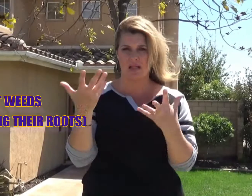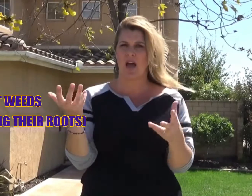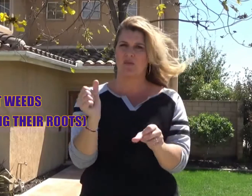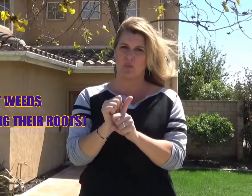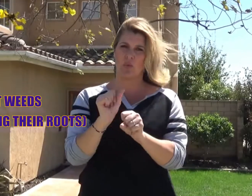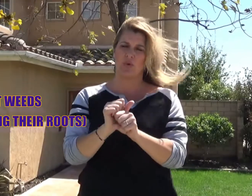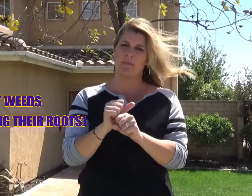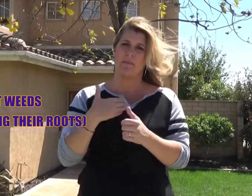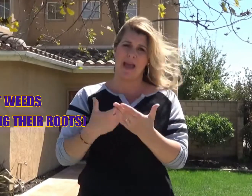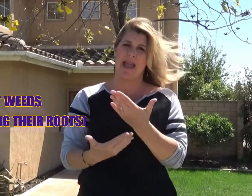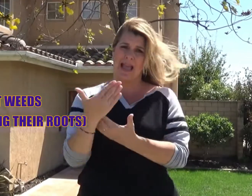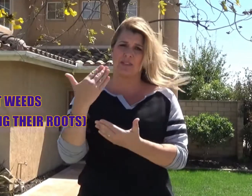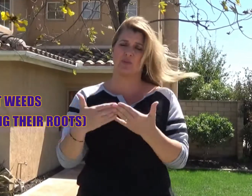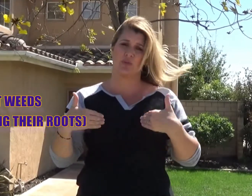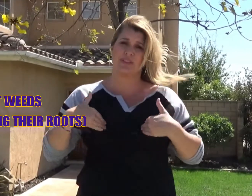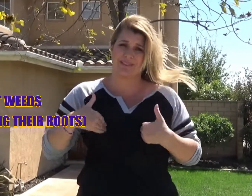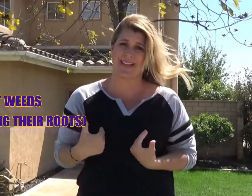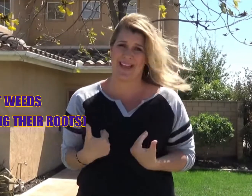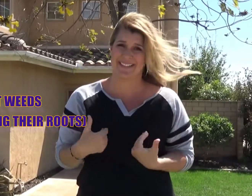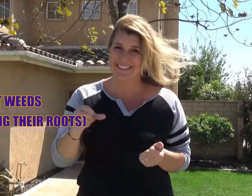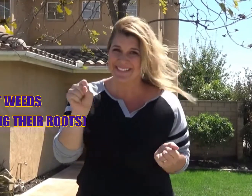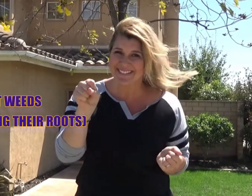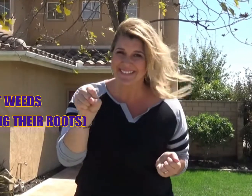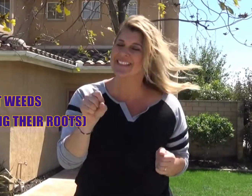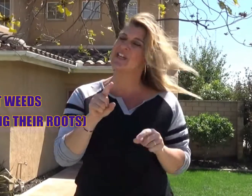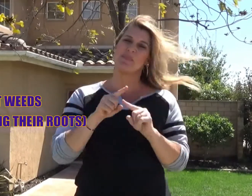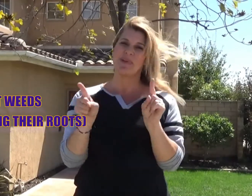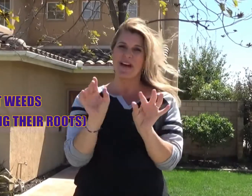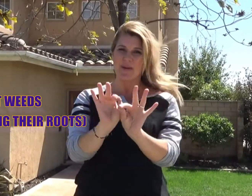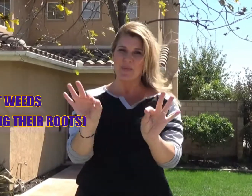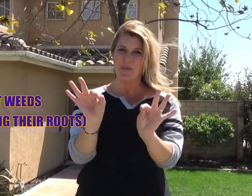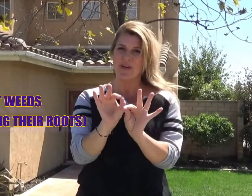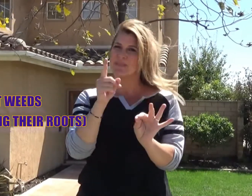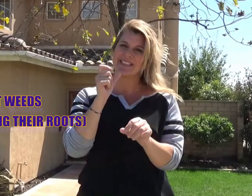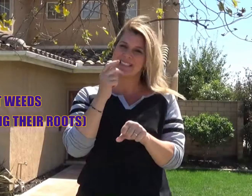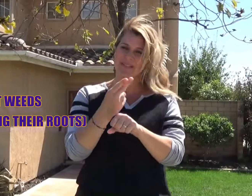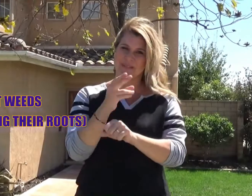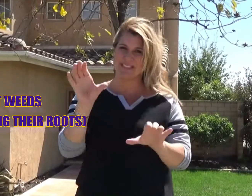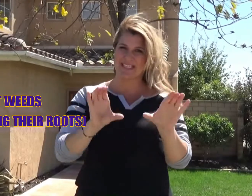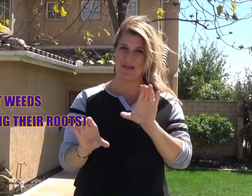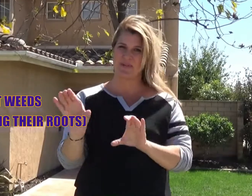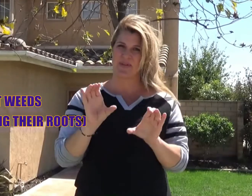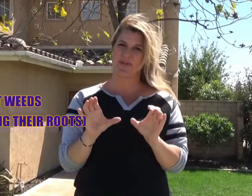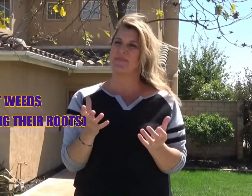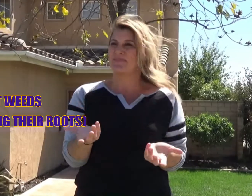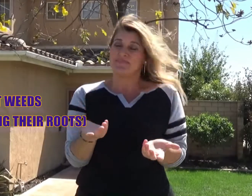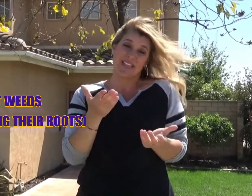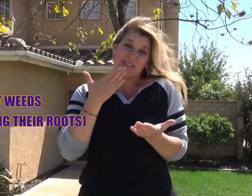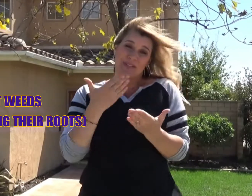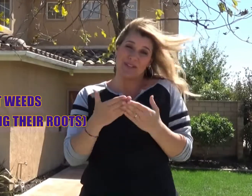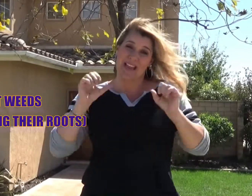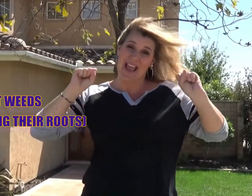My hands were super tired, but that's okay. It's worth it because I did it without chemicals and it's good exercise,